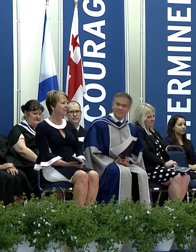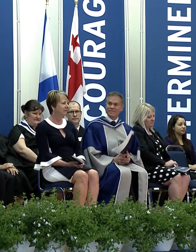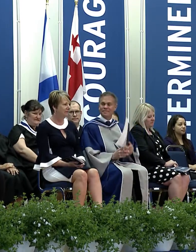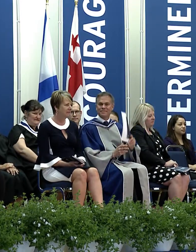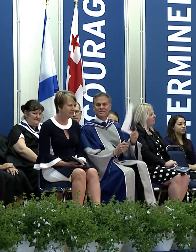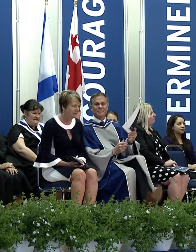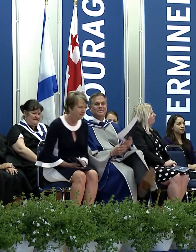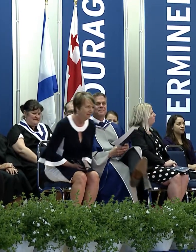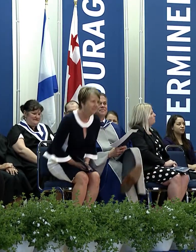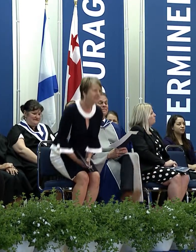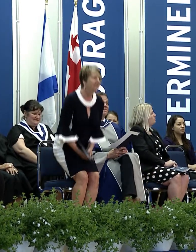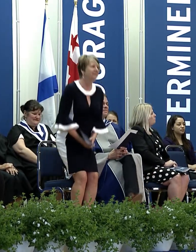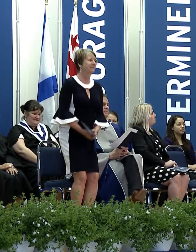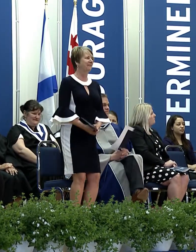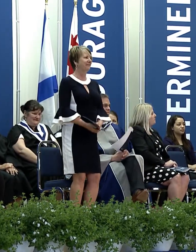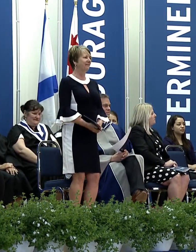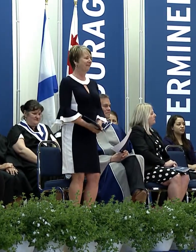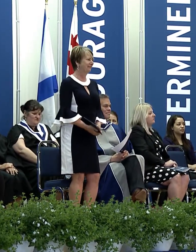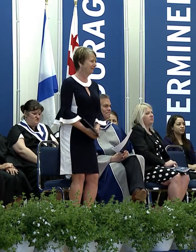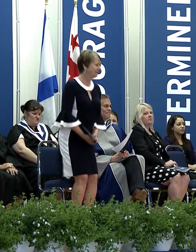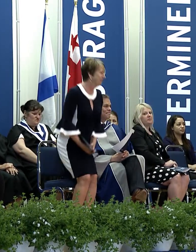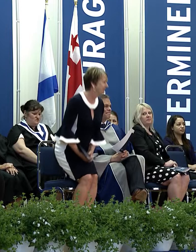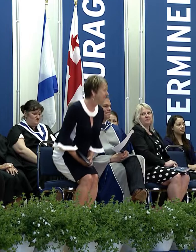Karen Churchill, Board of Governors.